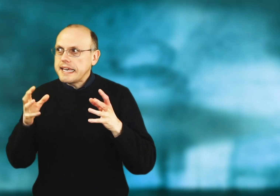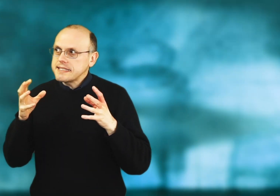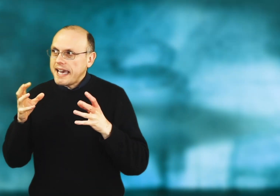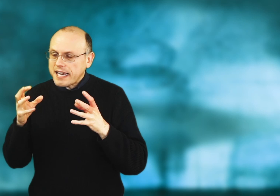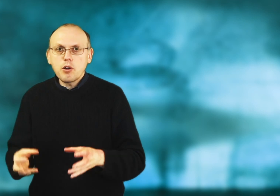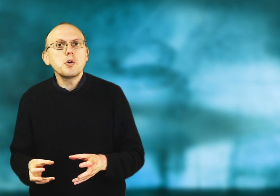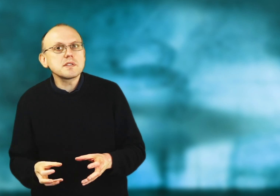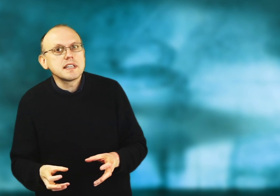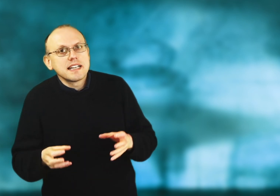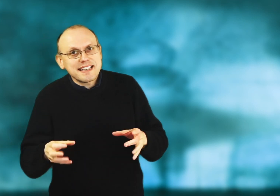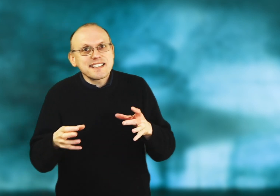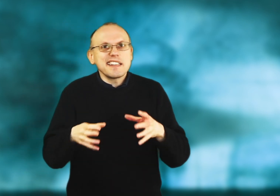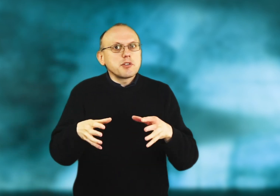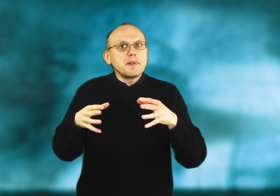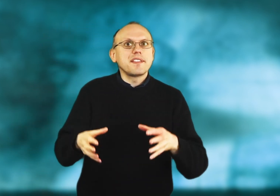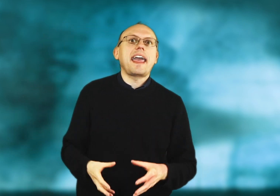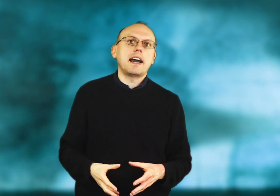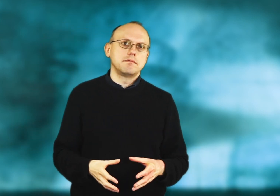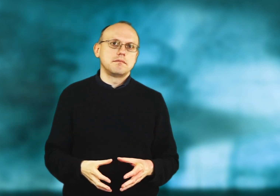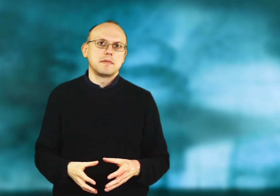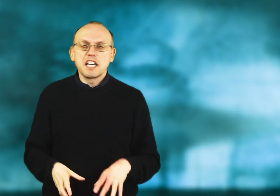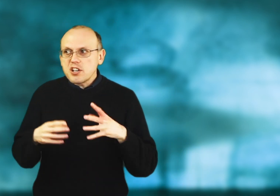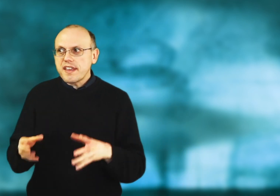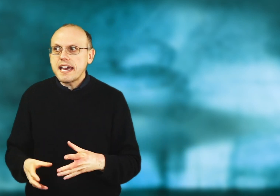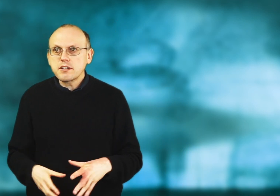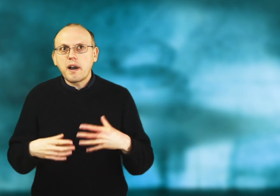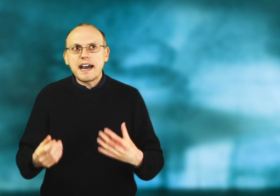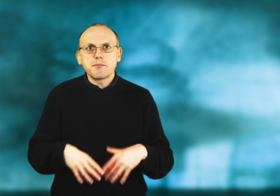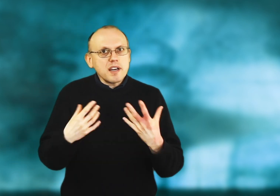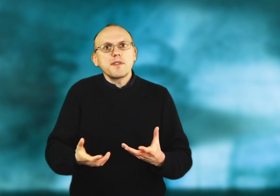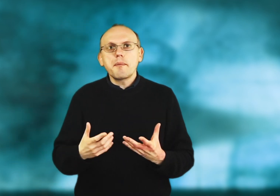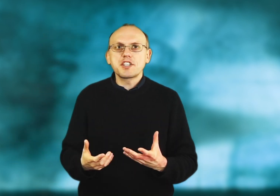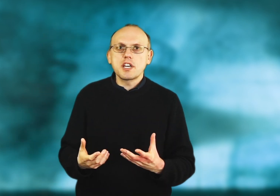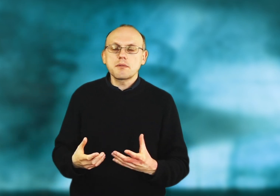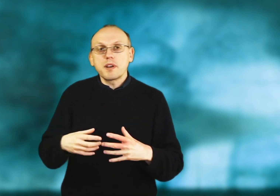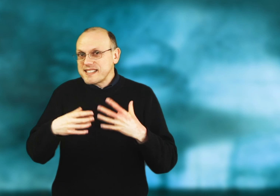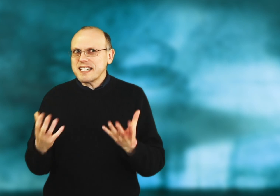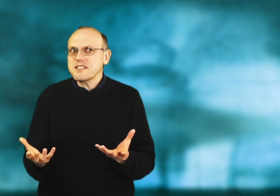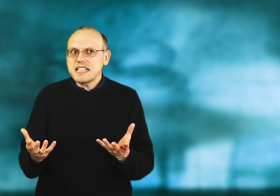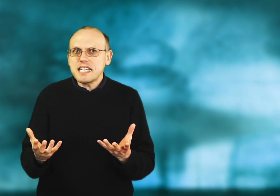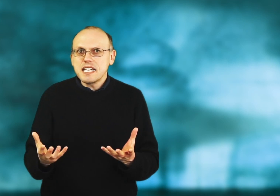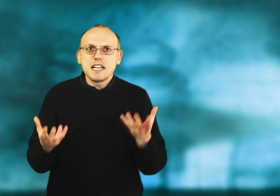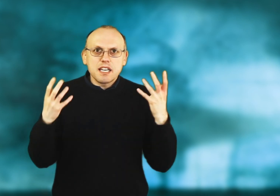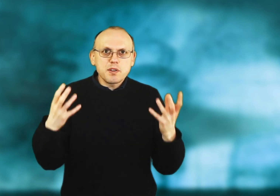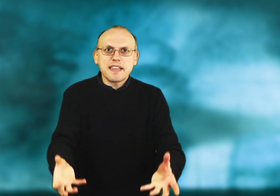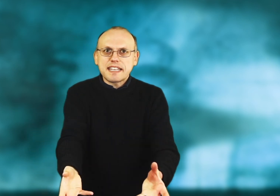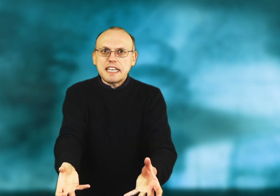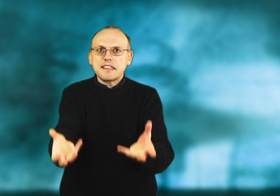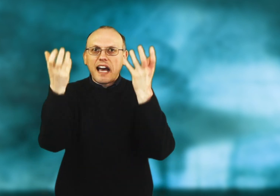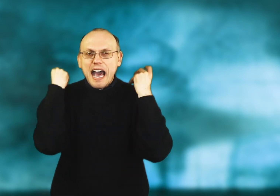a clause that doesn't need to be there. It's just there to add more information, but seriously, if you take it out of